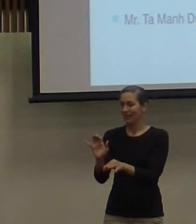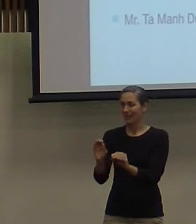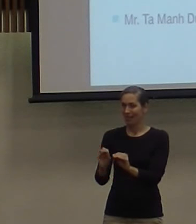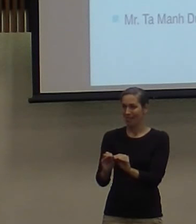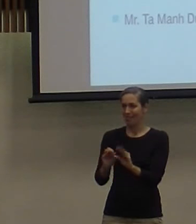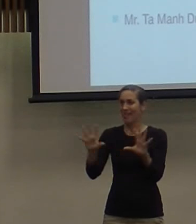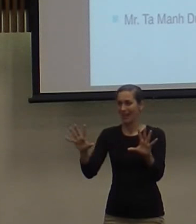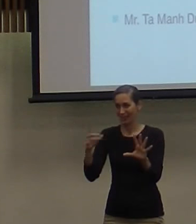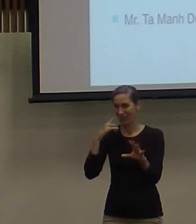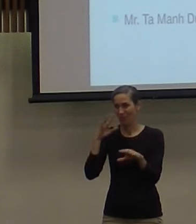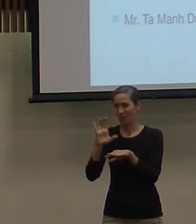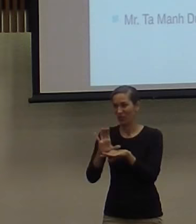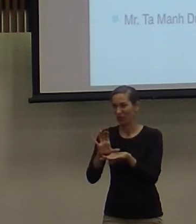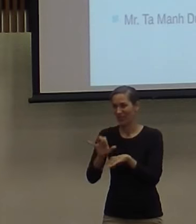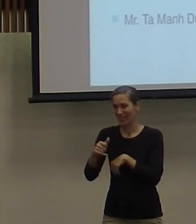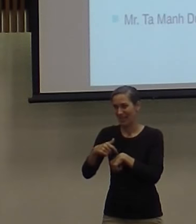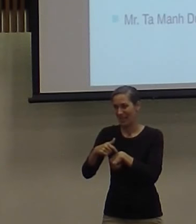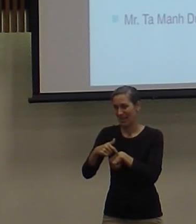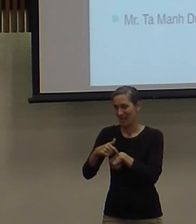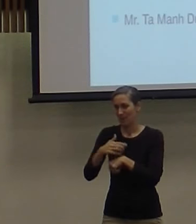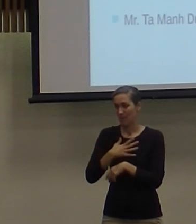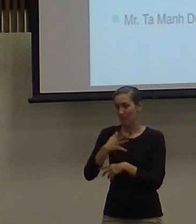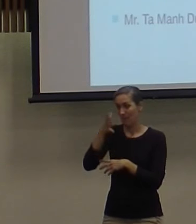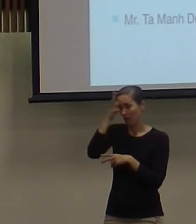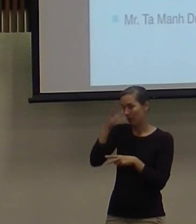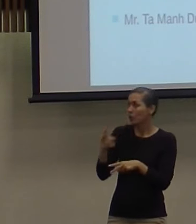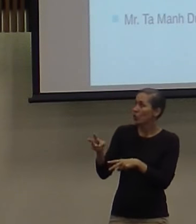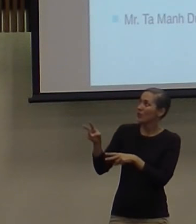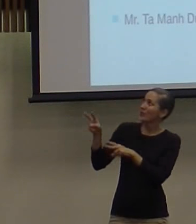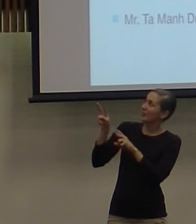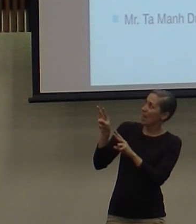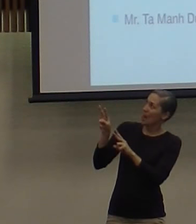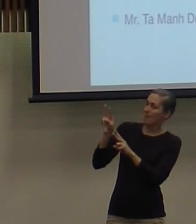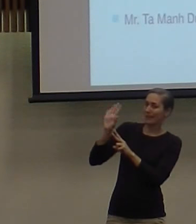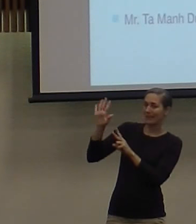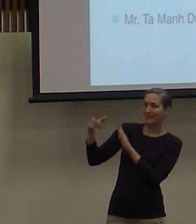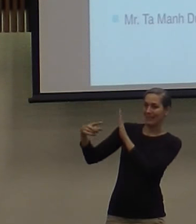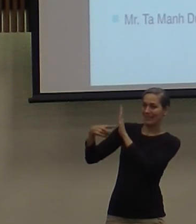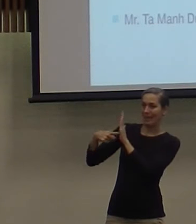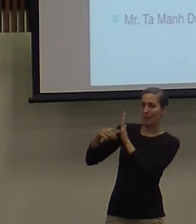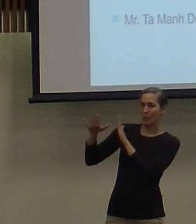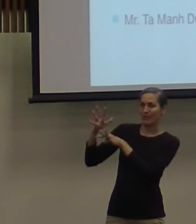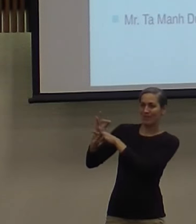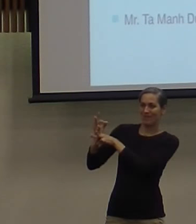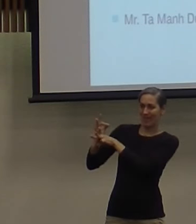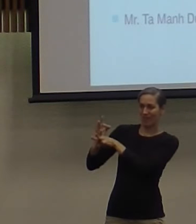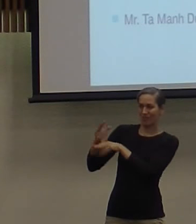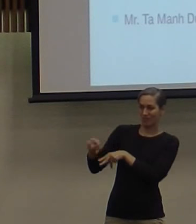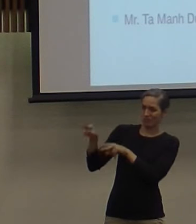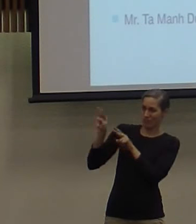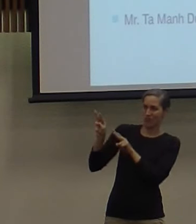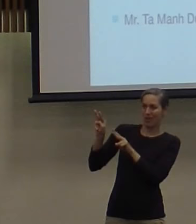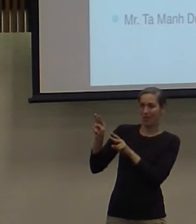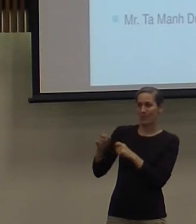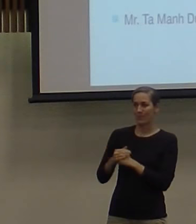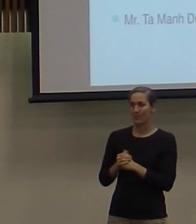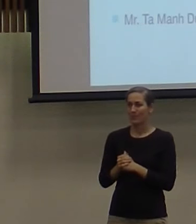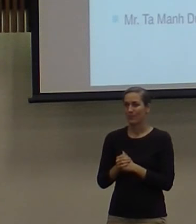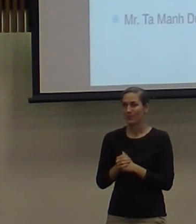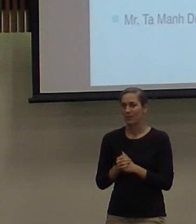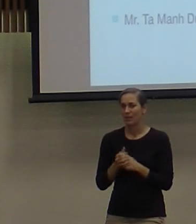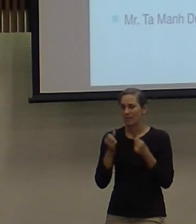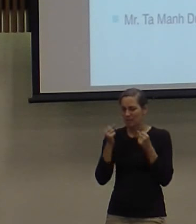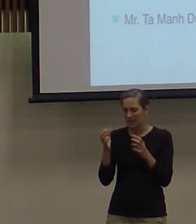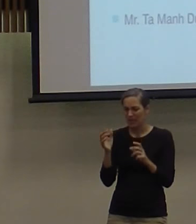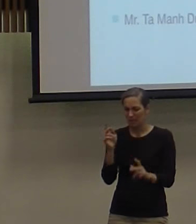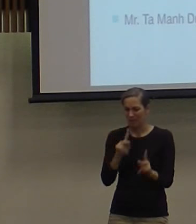time. So my father looked to him to see his example, his faith, and during this time that many people that